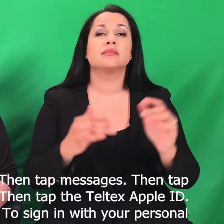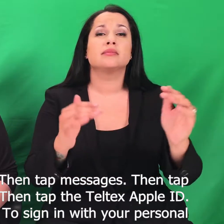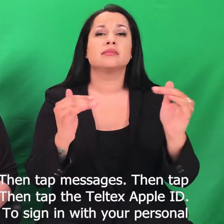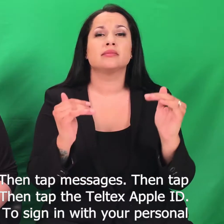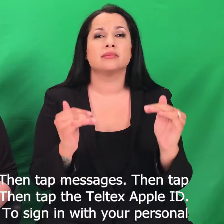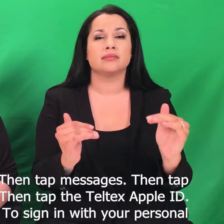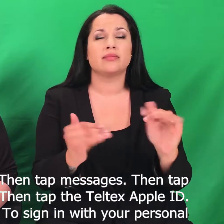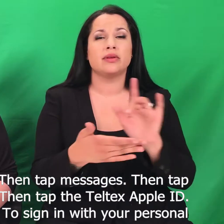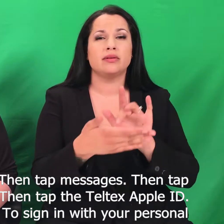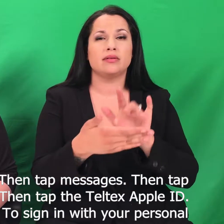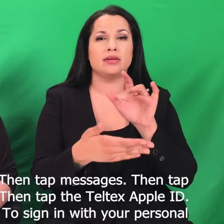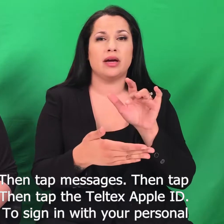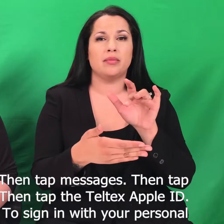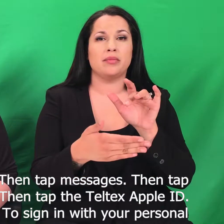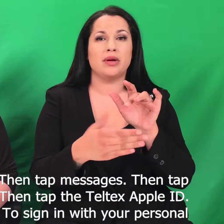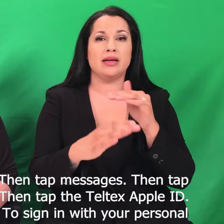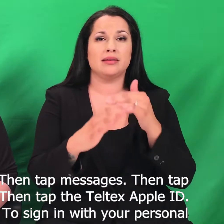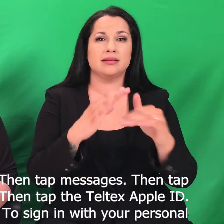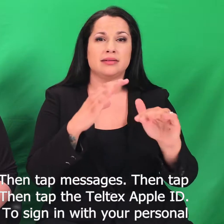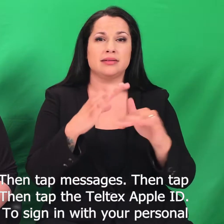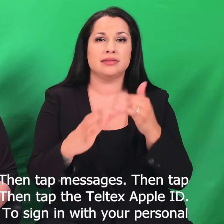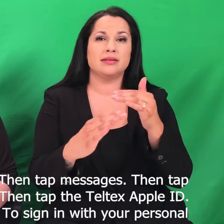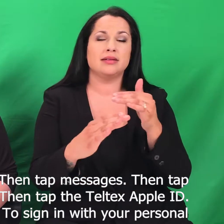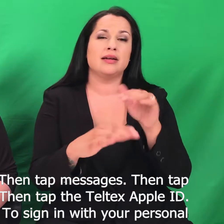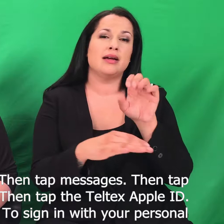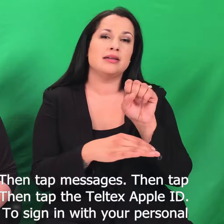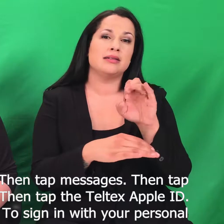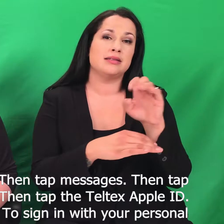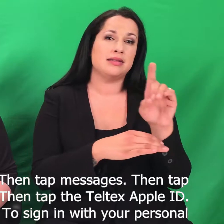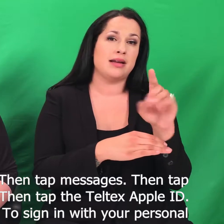Then, tap Send and Receive.